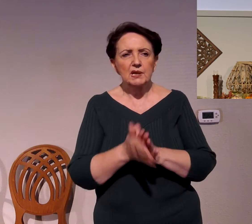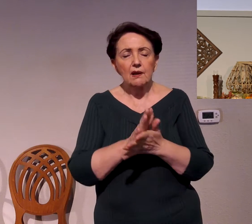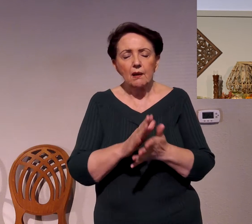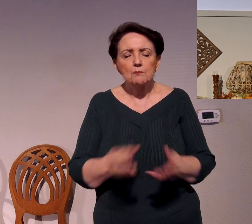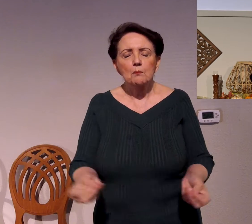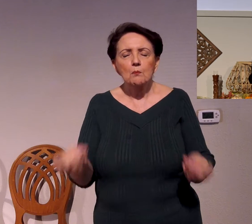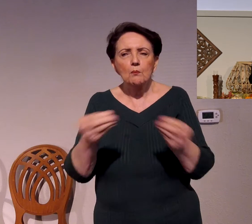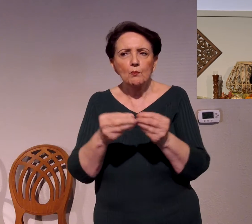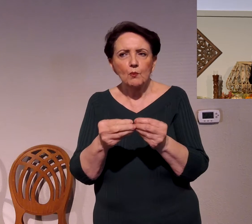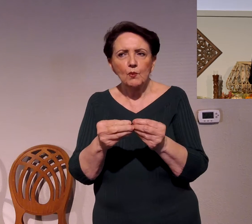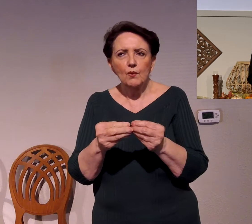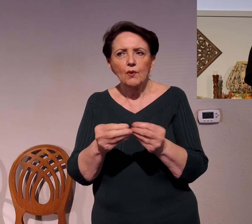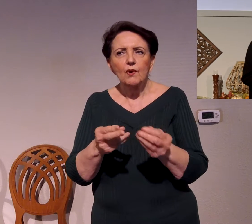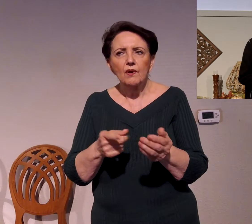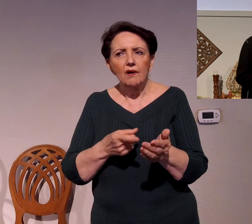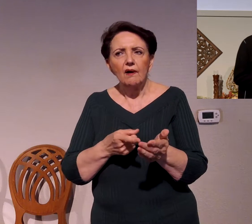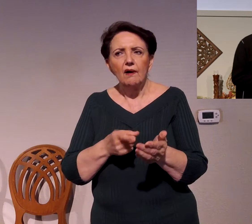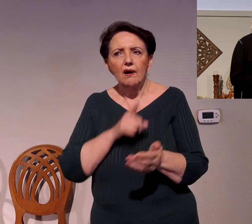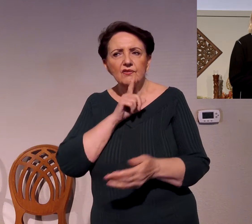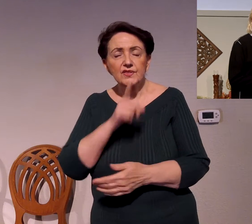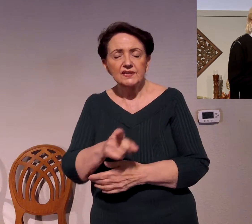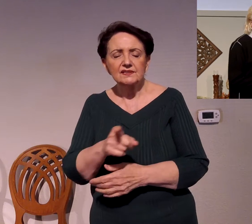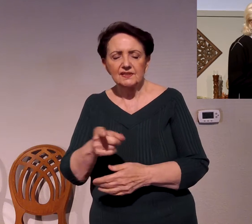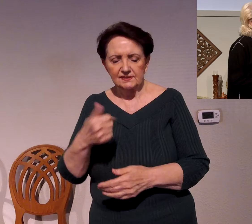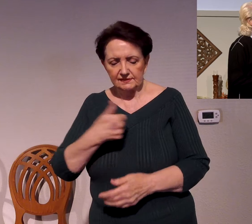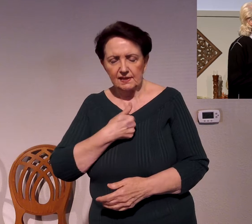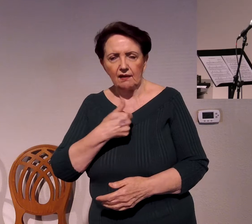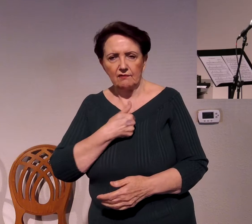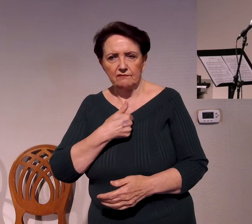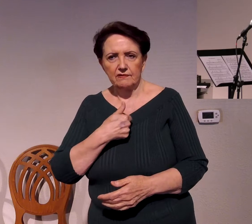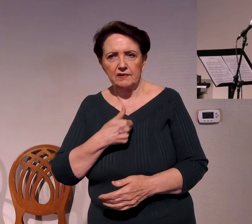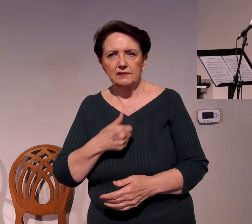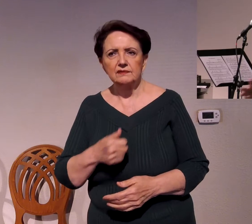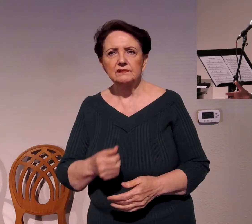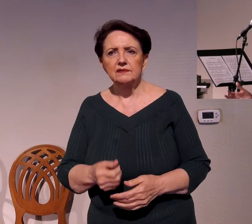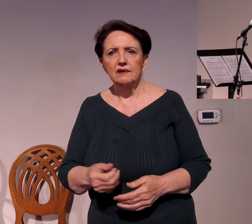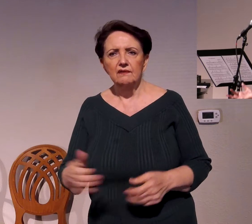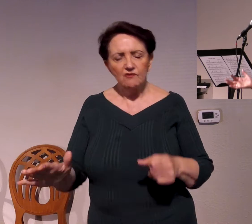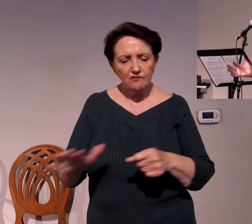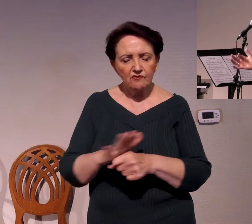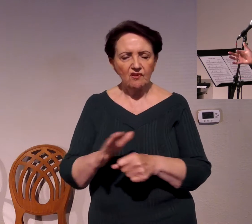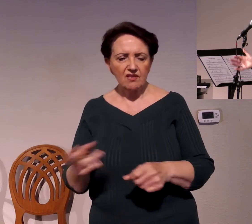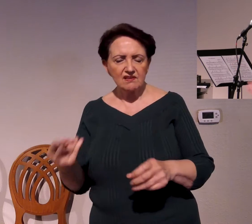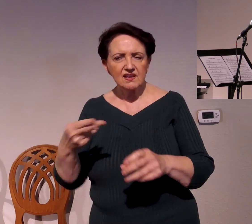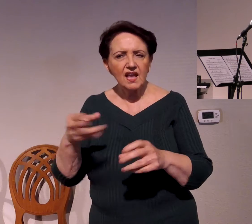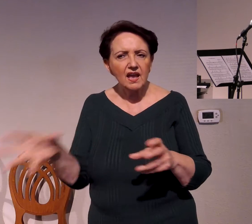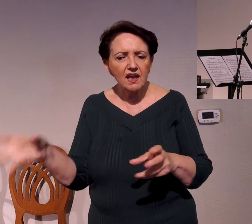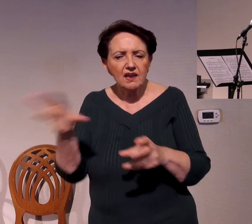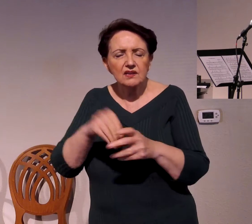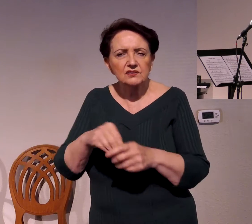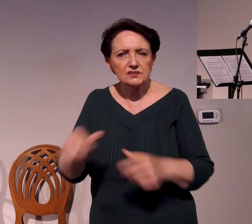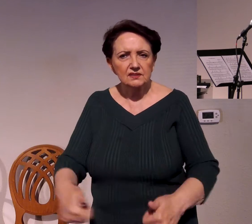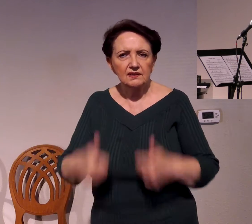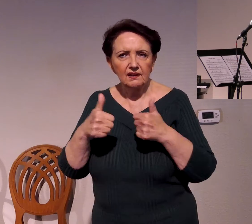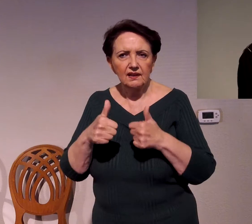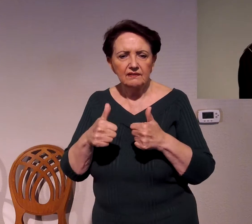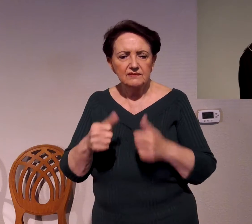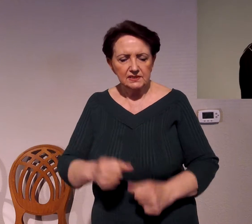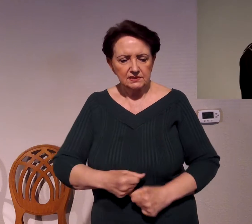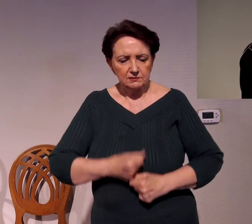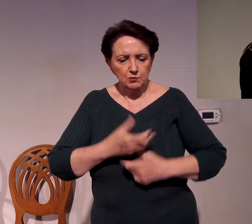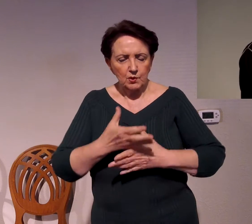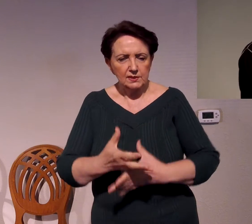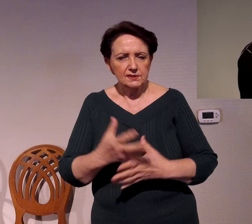more authentically ourselves and more fully engaged with life, expressing an alignment with